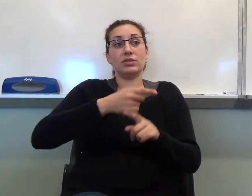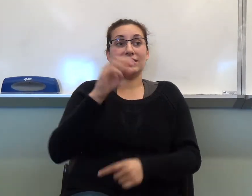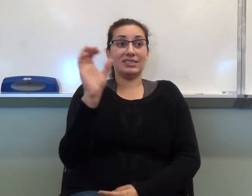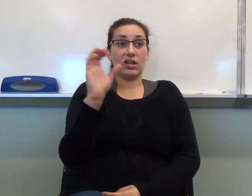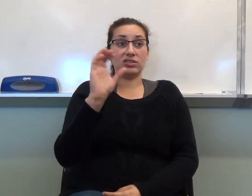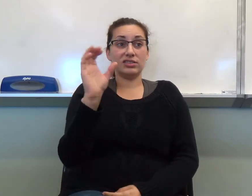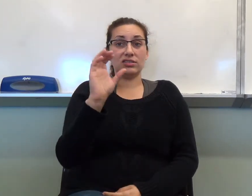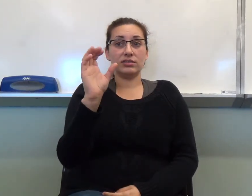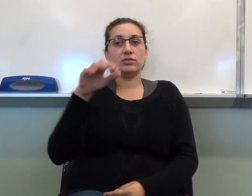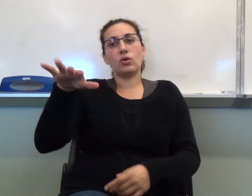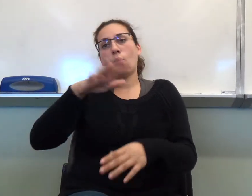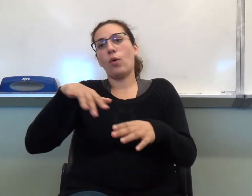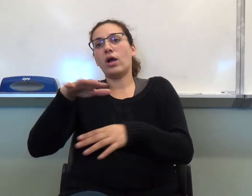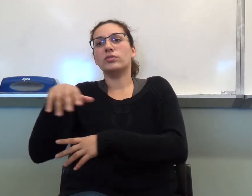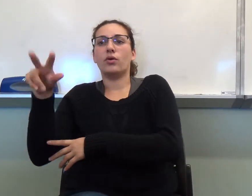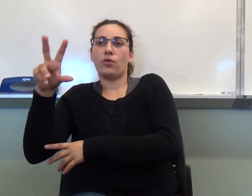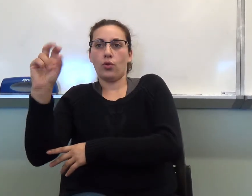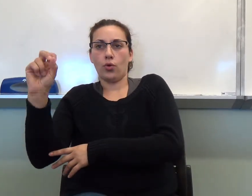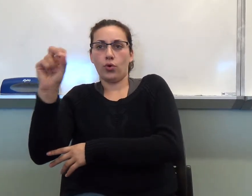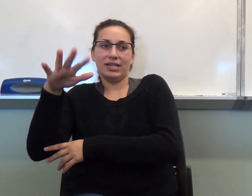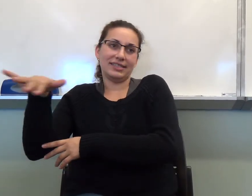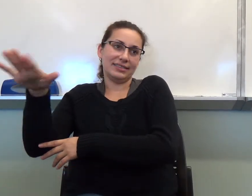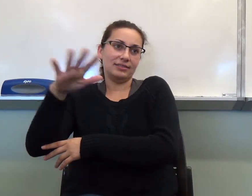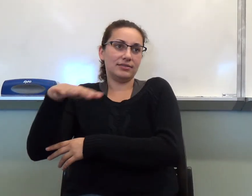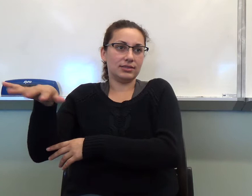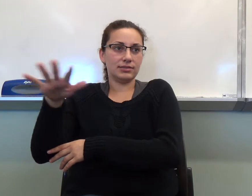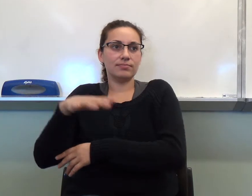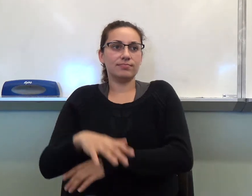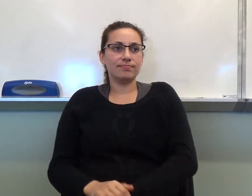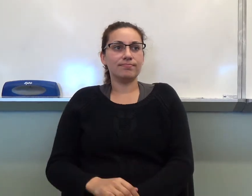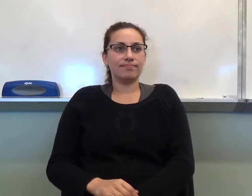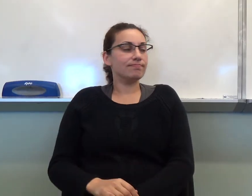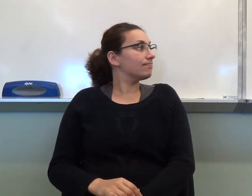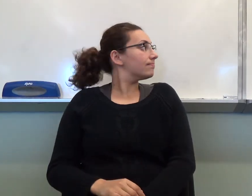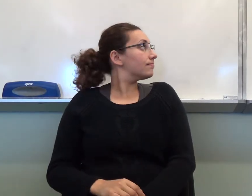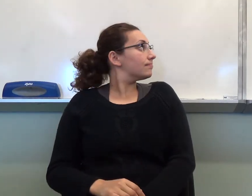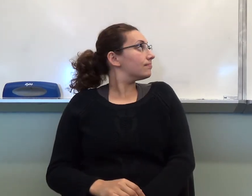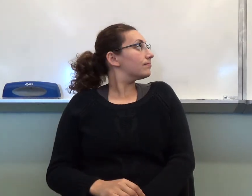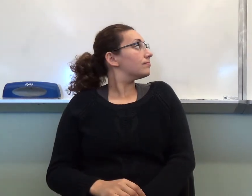30s. Okay? That's what this is for, to get that feeling.